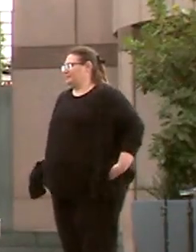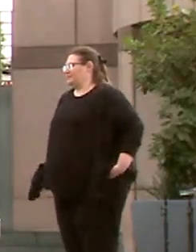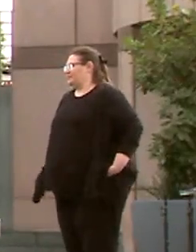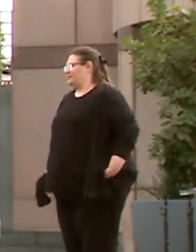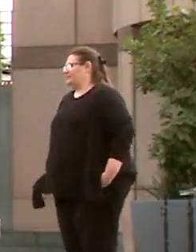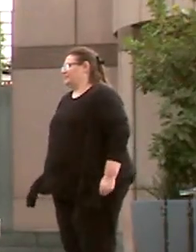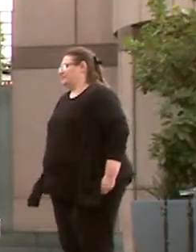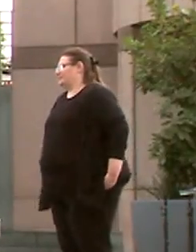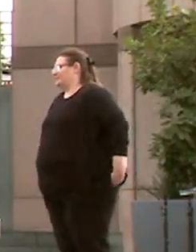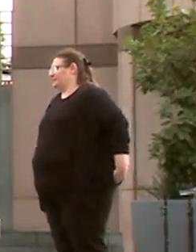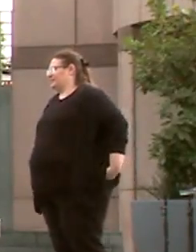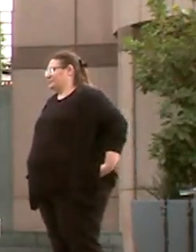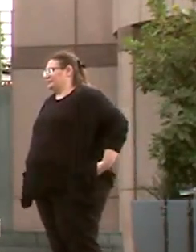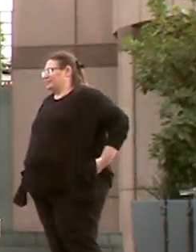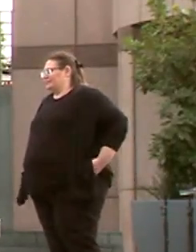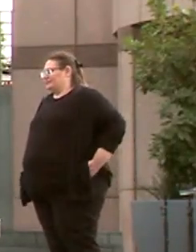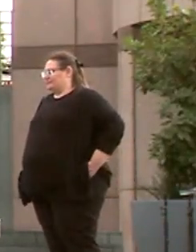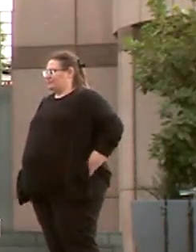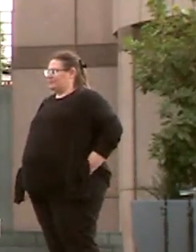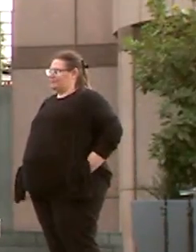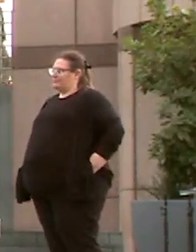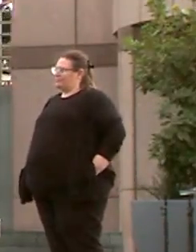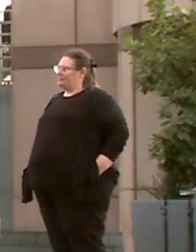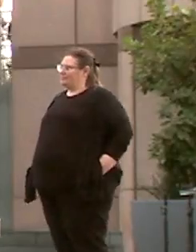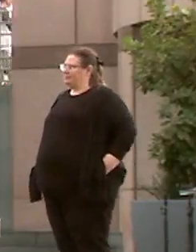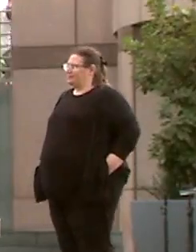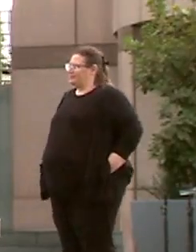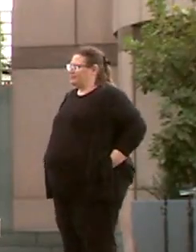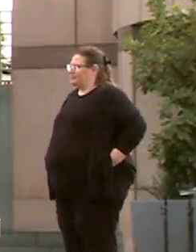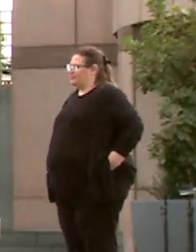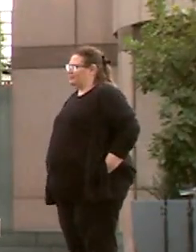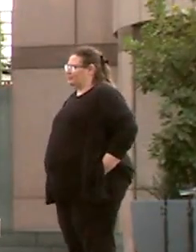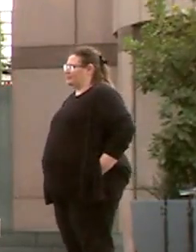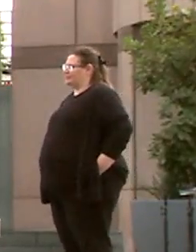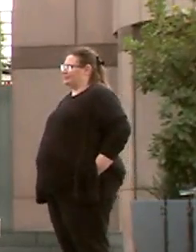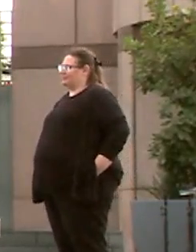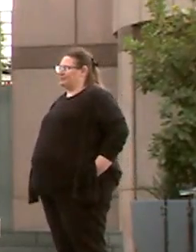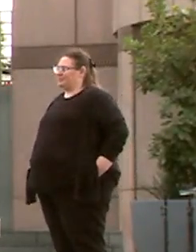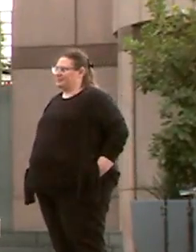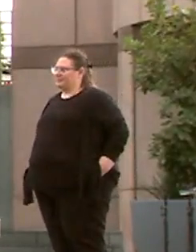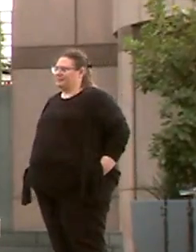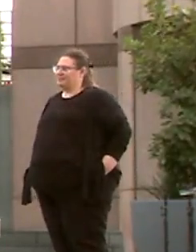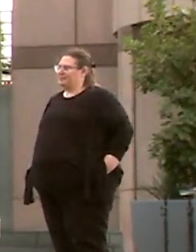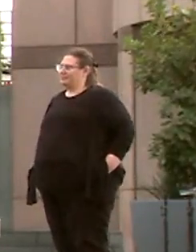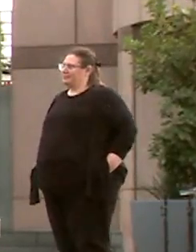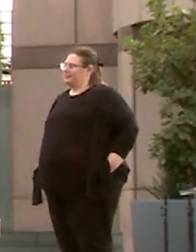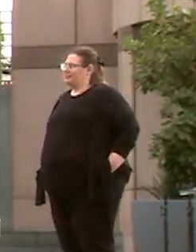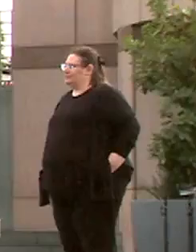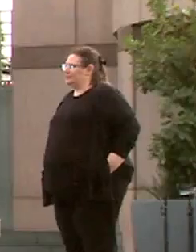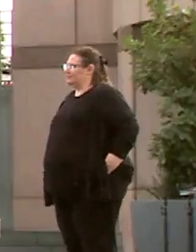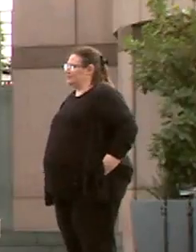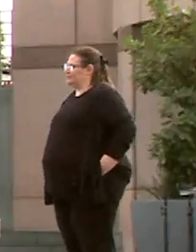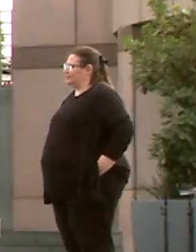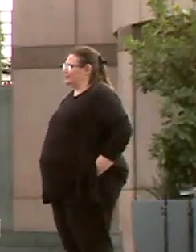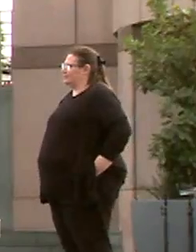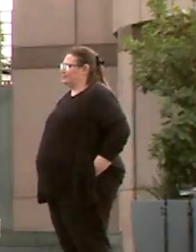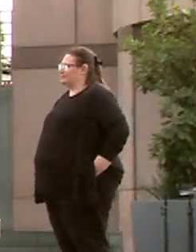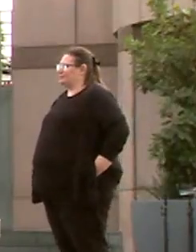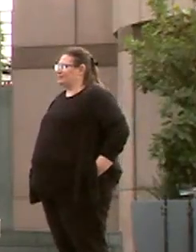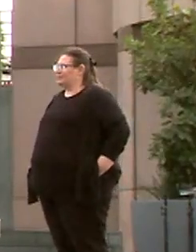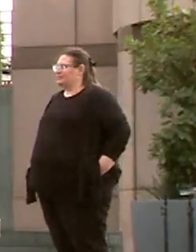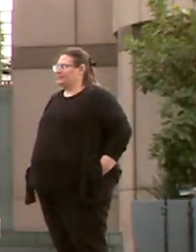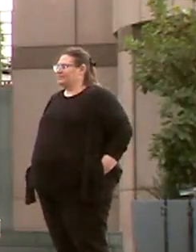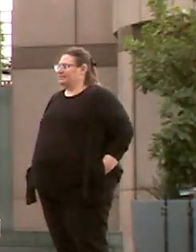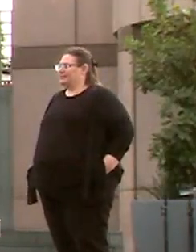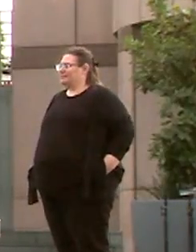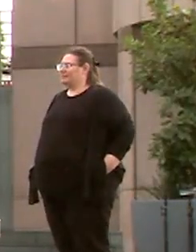way, then it's not valuable. If you see like why, one Armageddon movie comes out